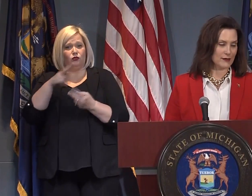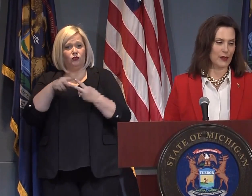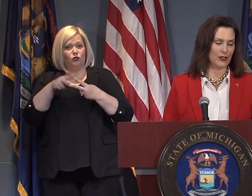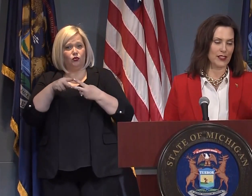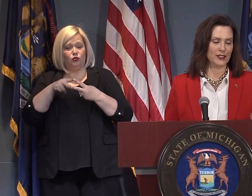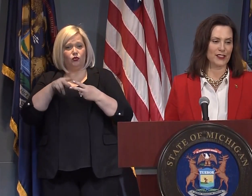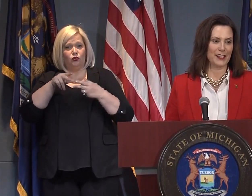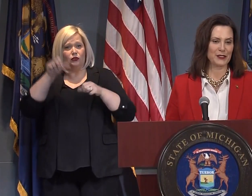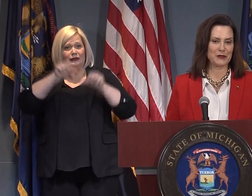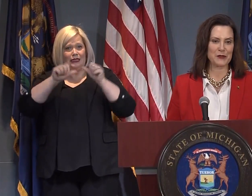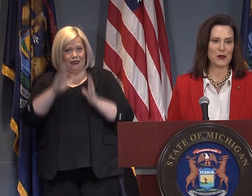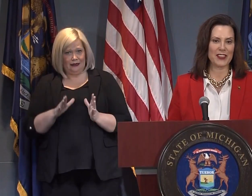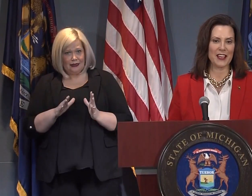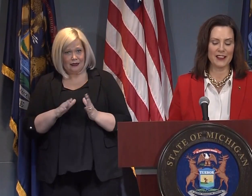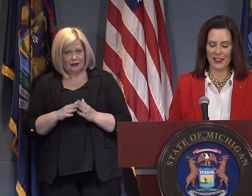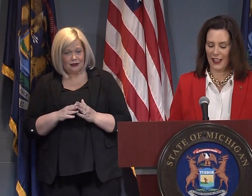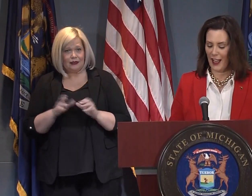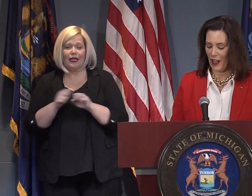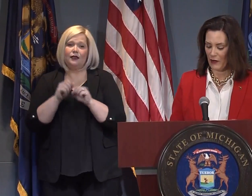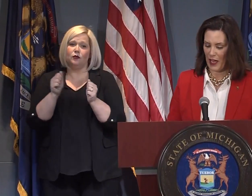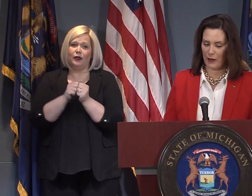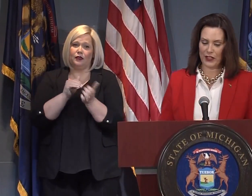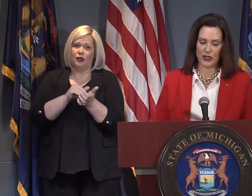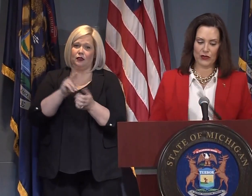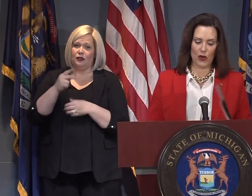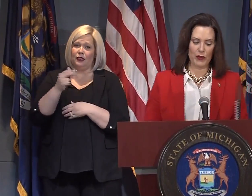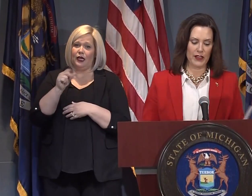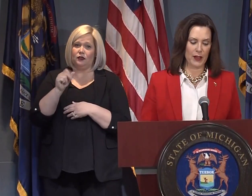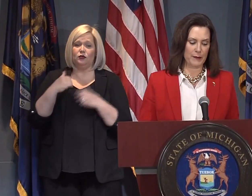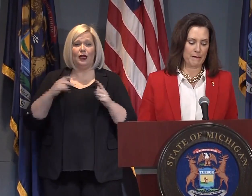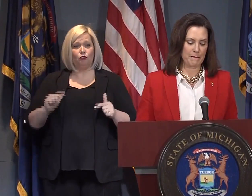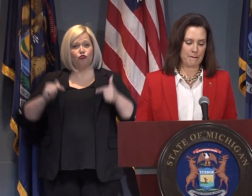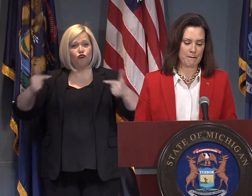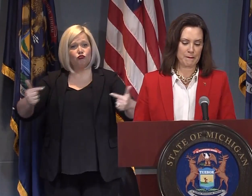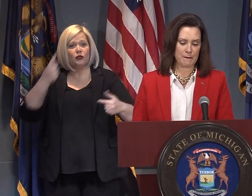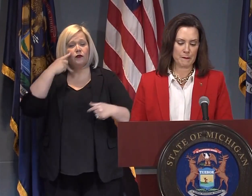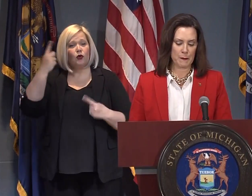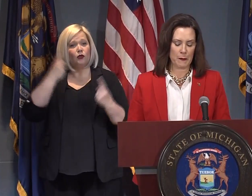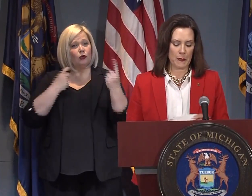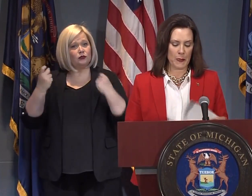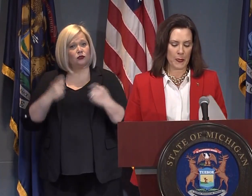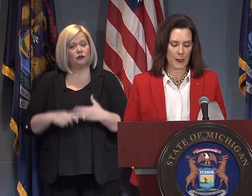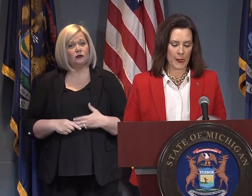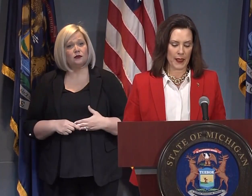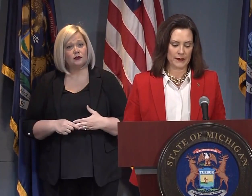well as me or Dr. Caldoun. So with that, I'm happy to open it up.